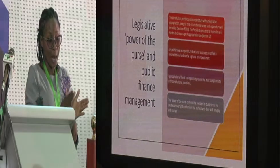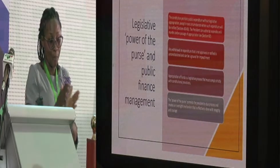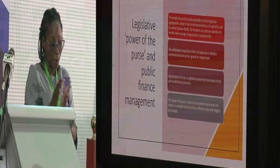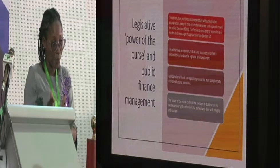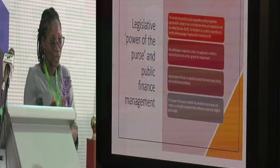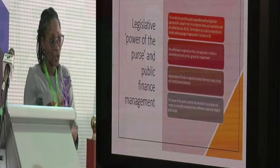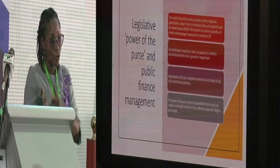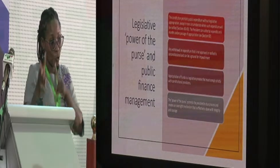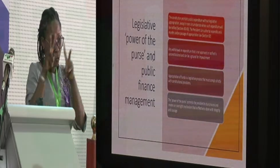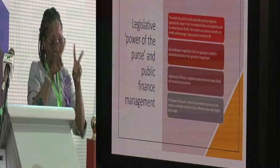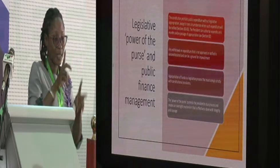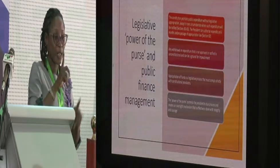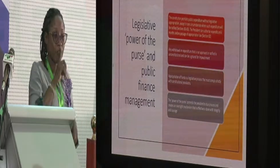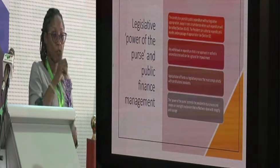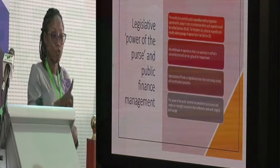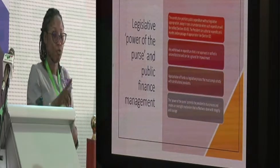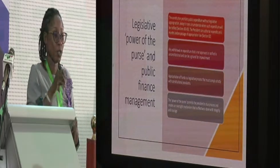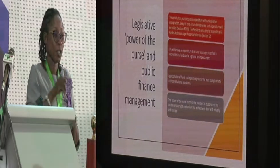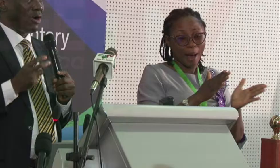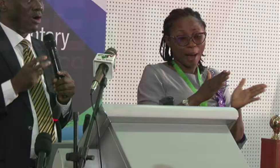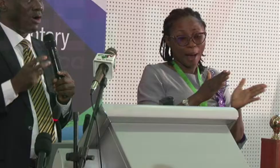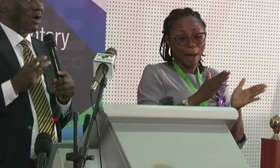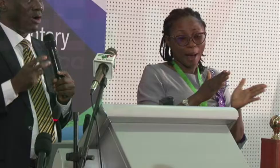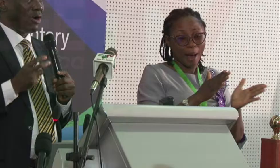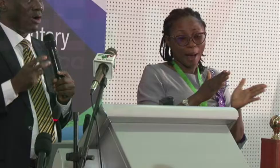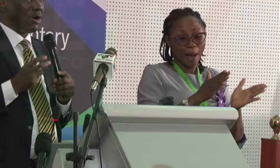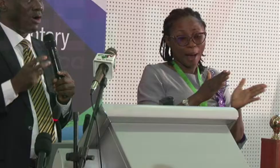it ensures that in terms of the FRA,